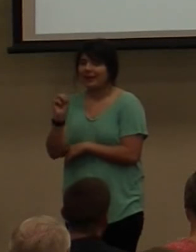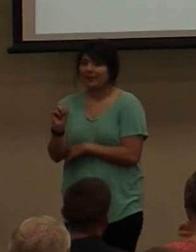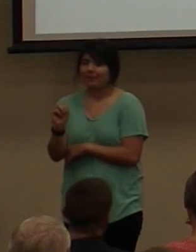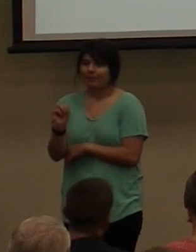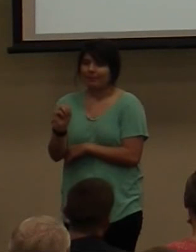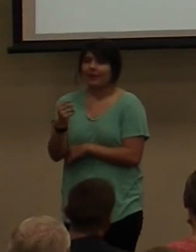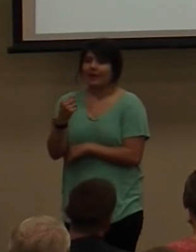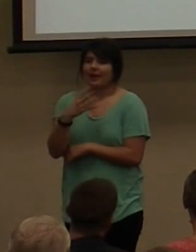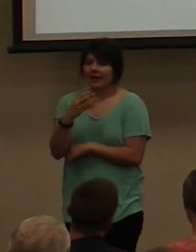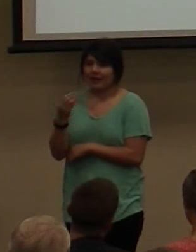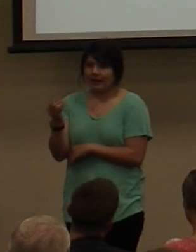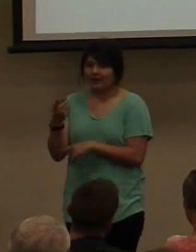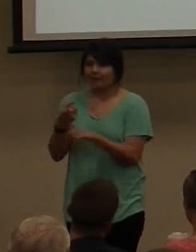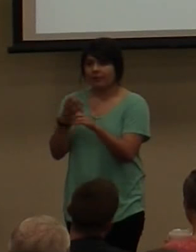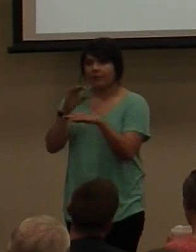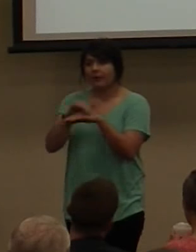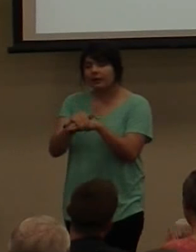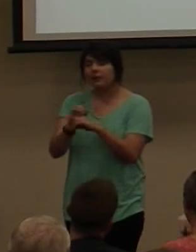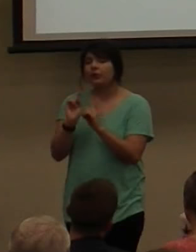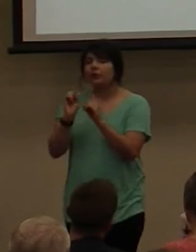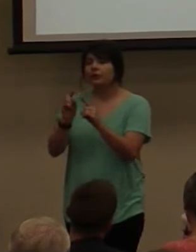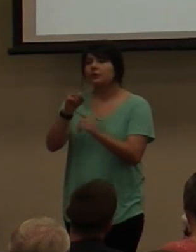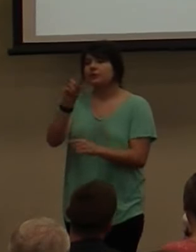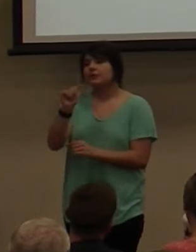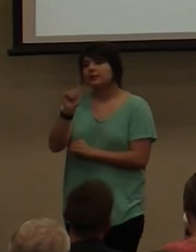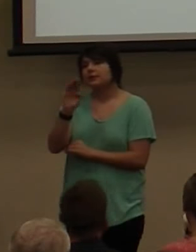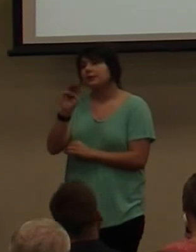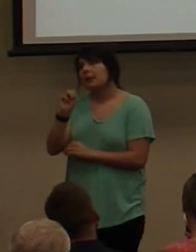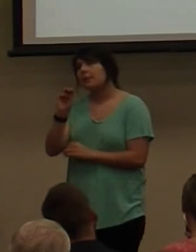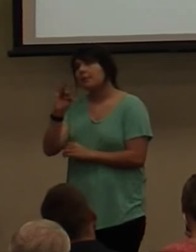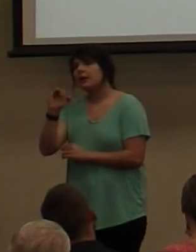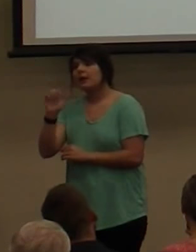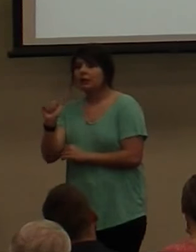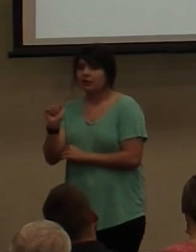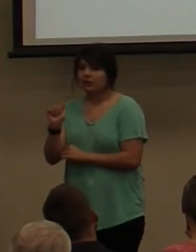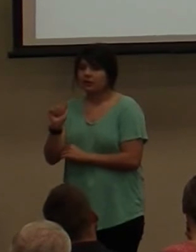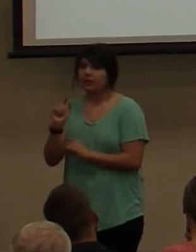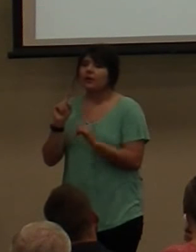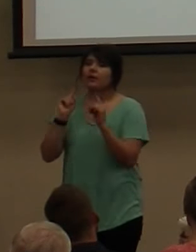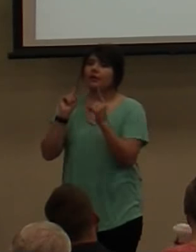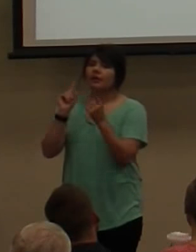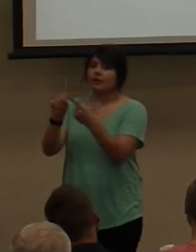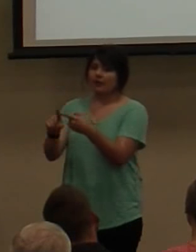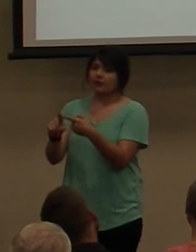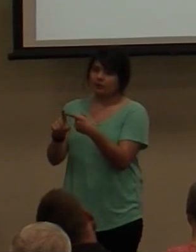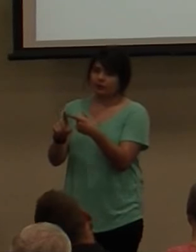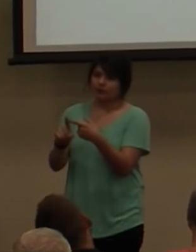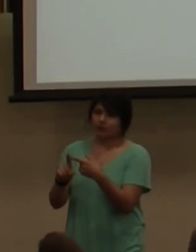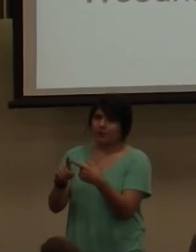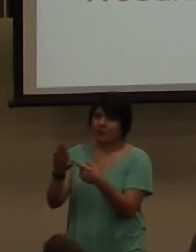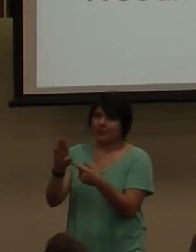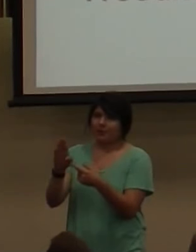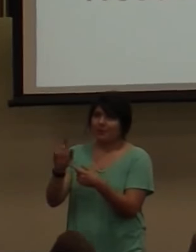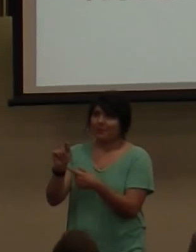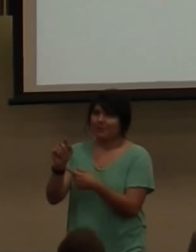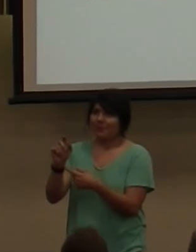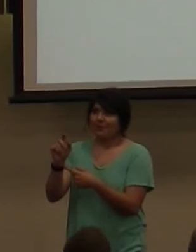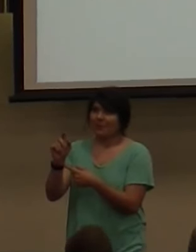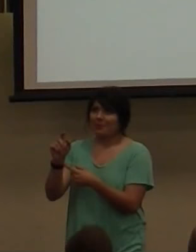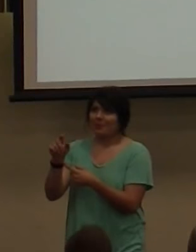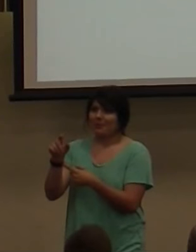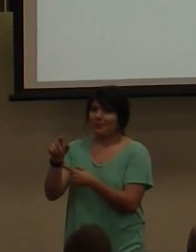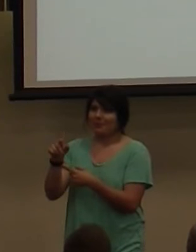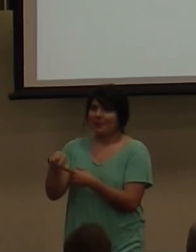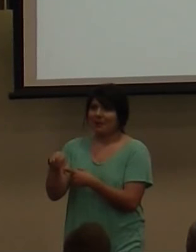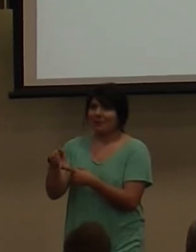And from England, we went to Zambia. Then we went to the country known as Bophuthatswana, Bop for